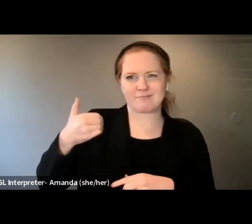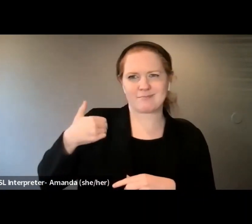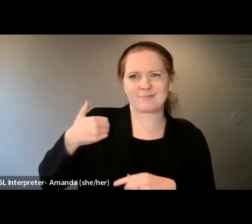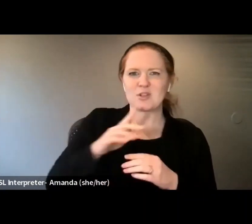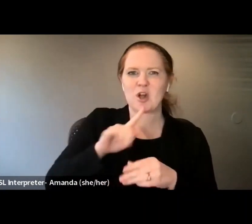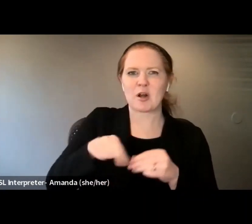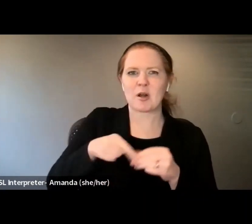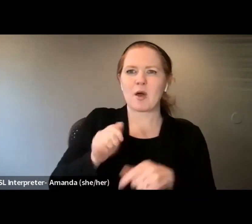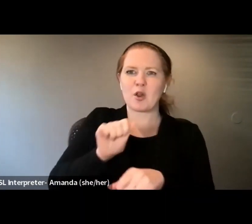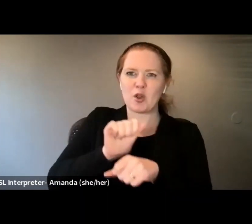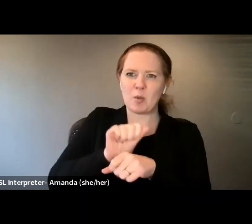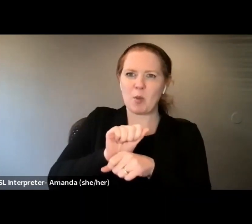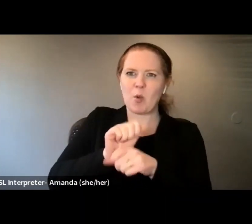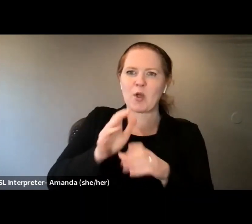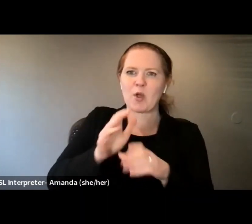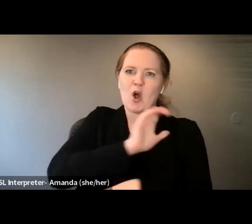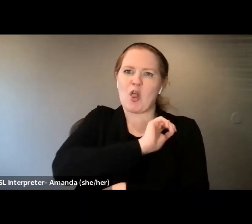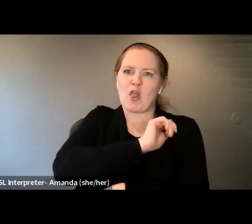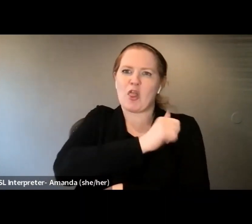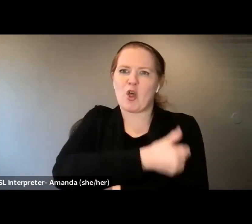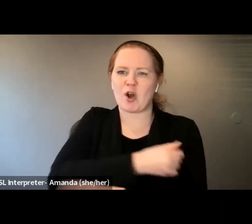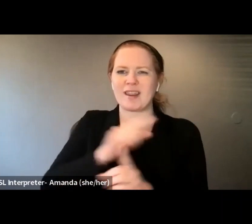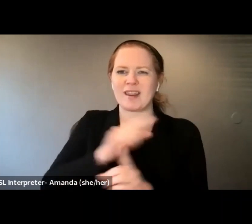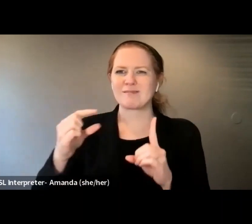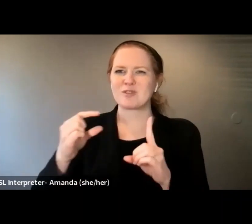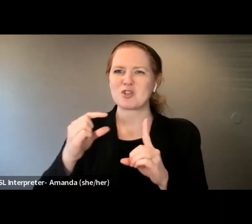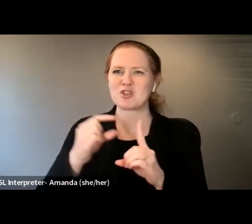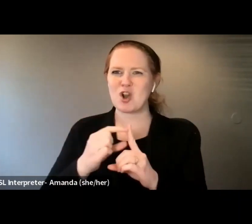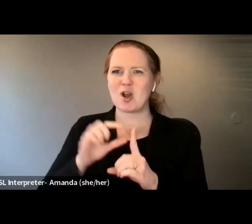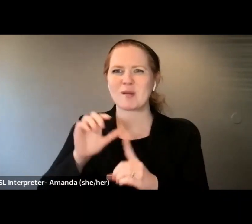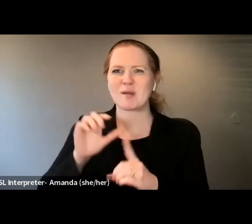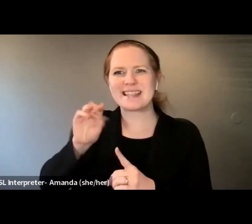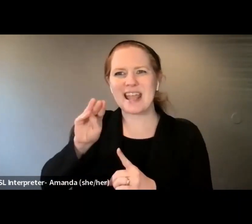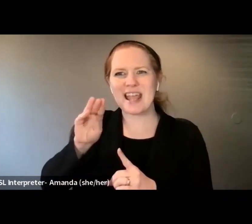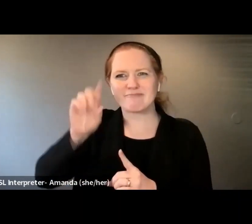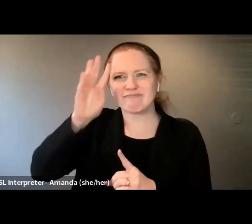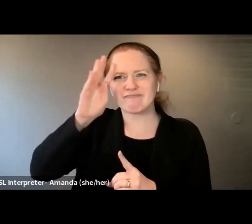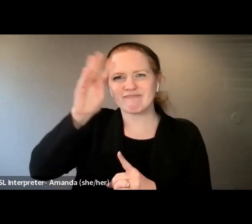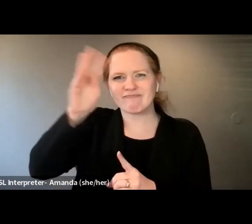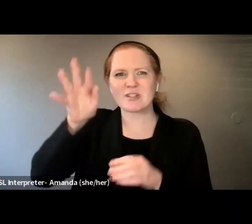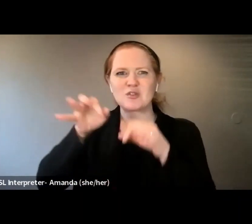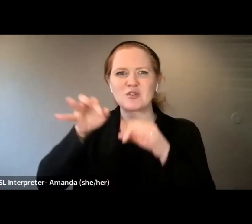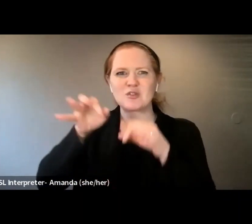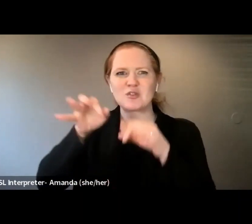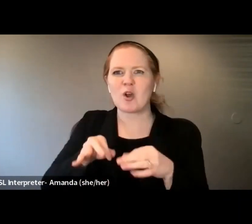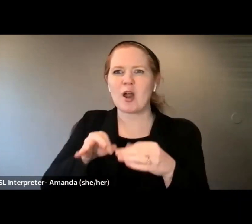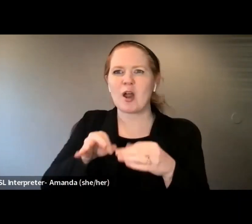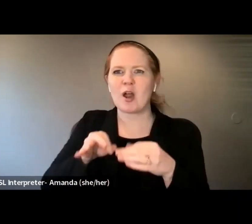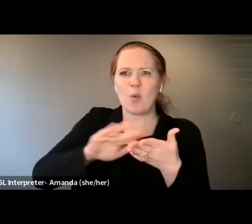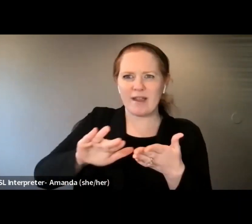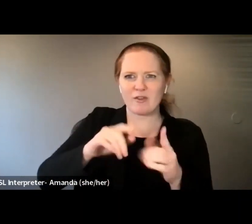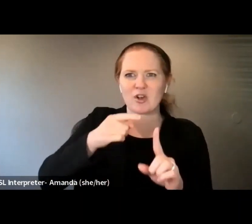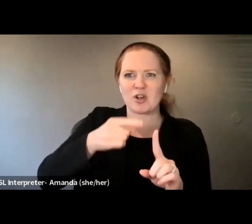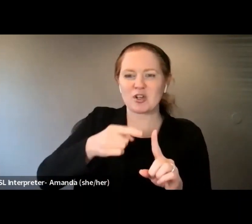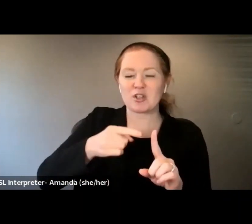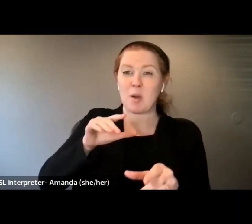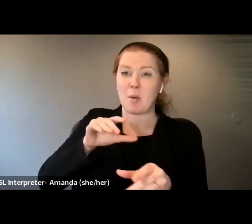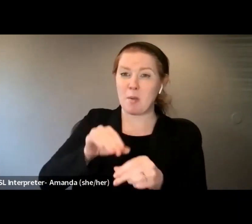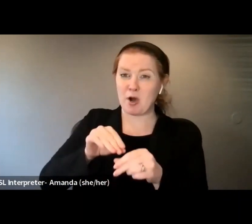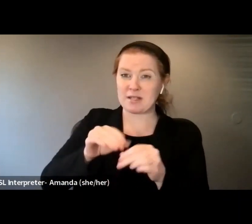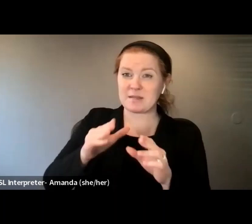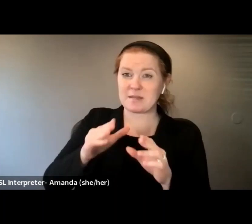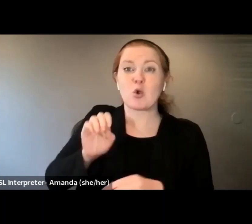employer authority. And this is a term that CMS created to describe waivers in which participants or